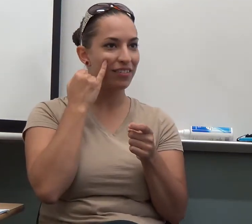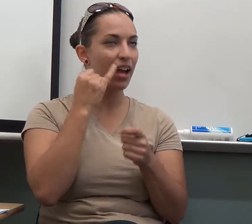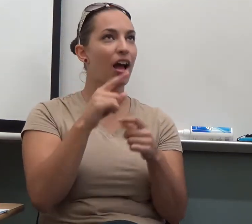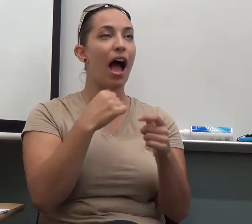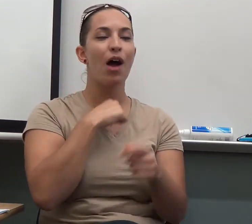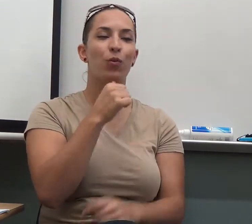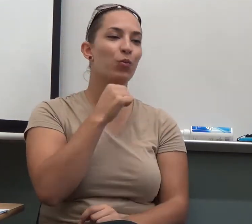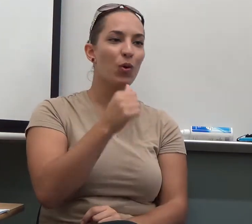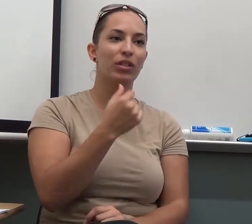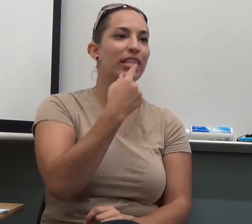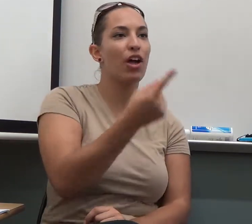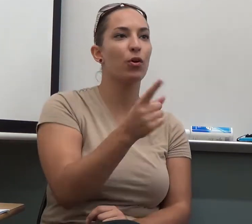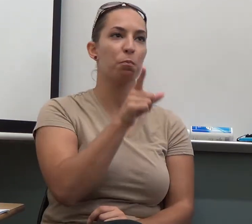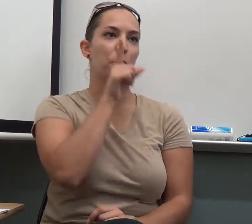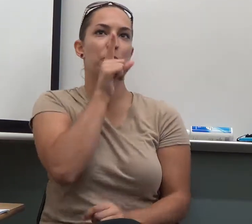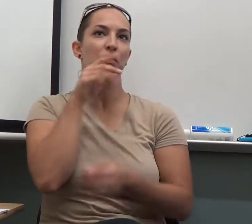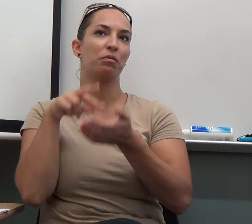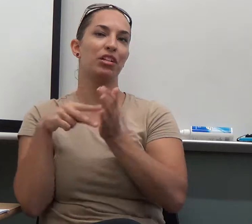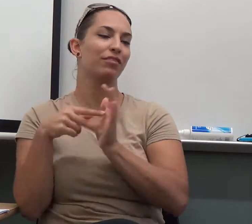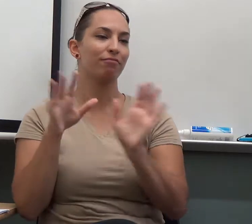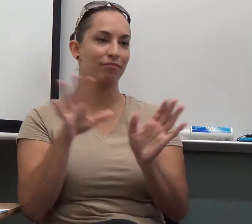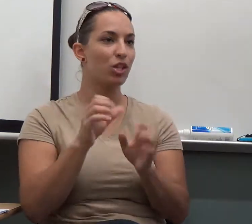controlling idea